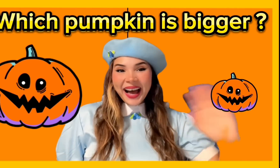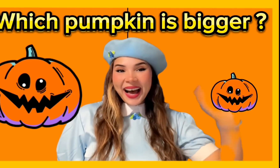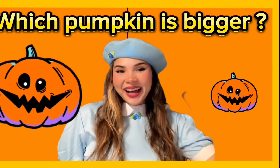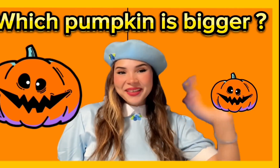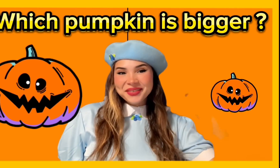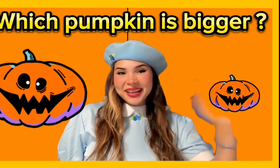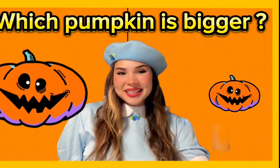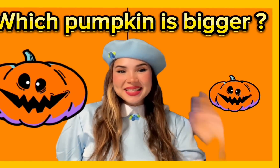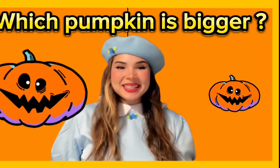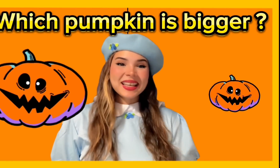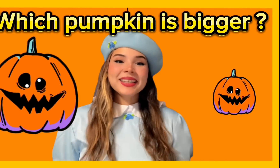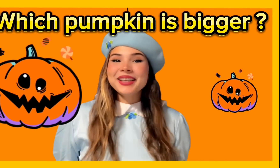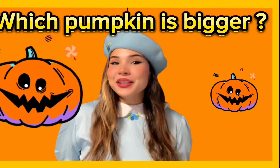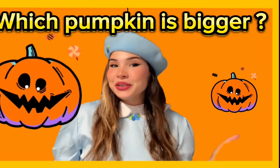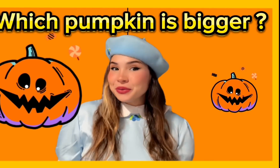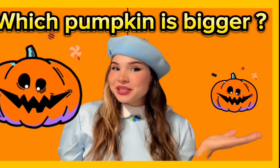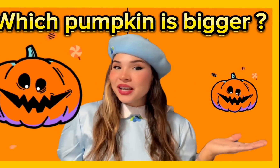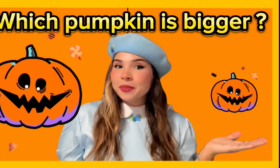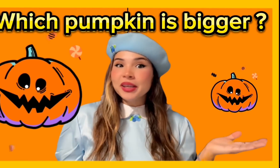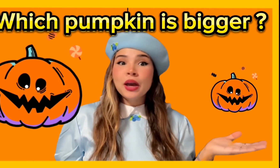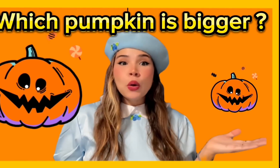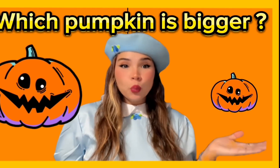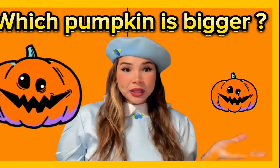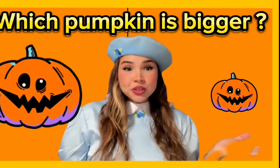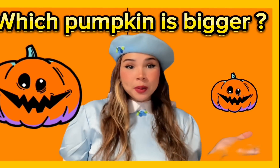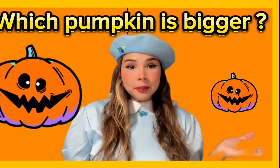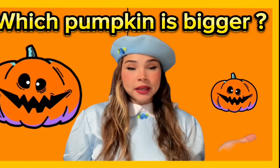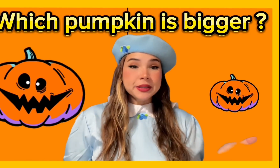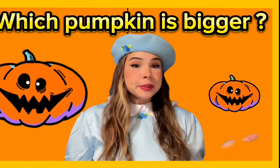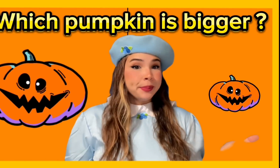Hi friends, can you tell me which pumpkin is bigger?